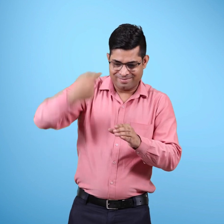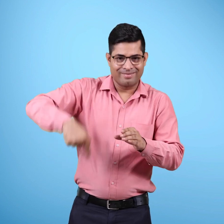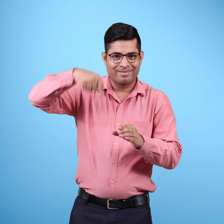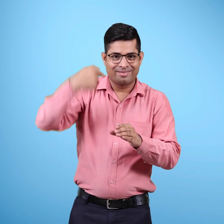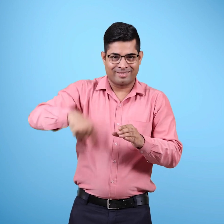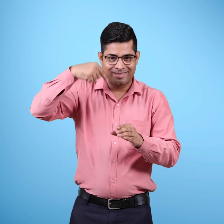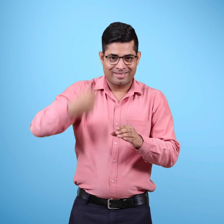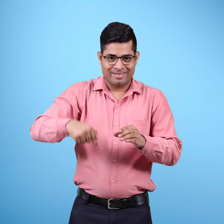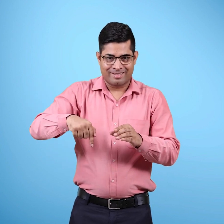red or blue ink,